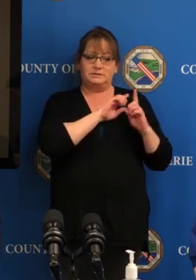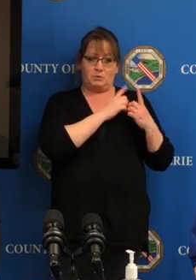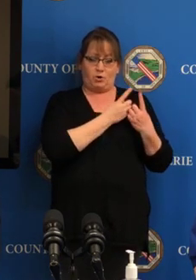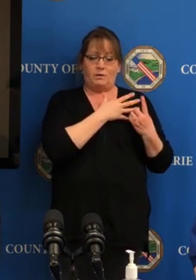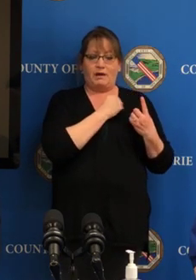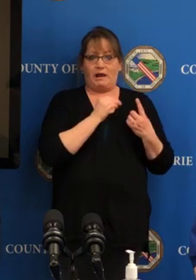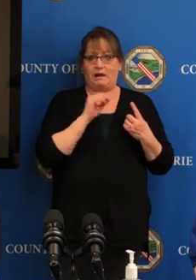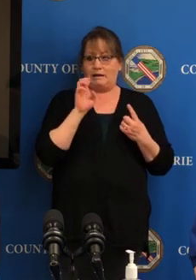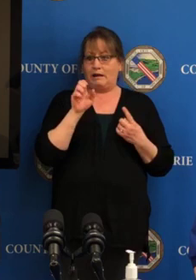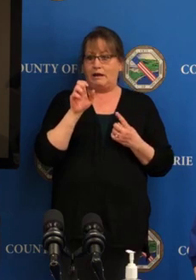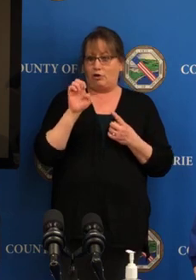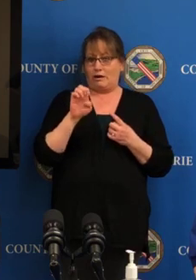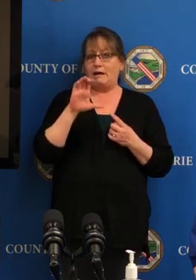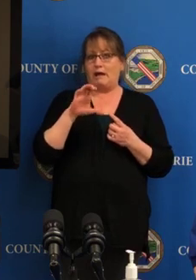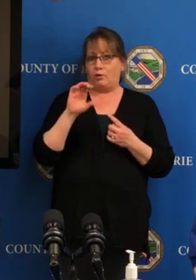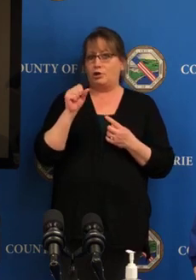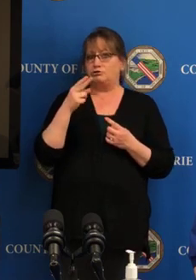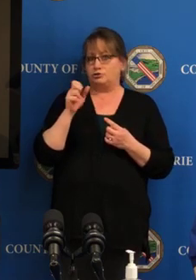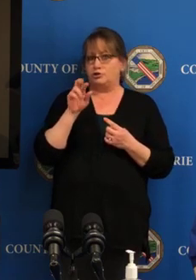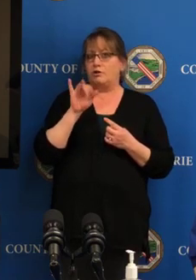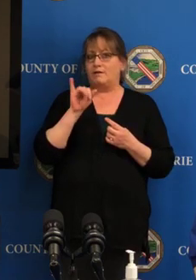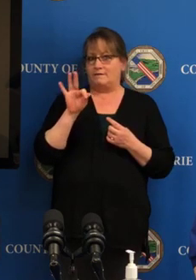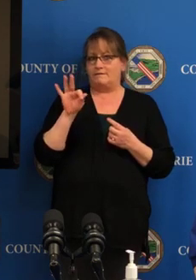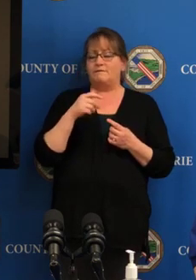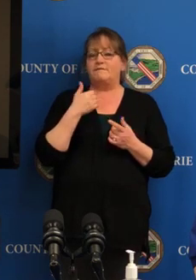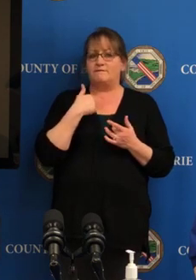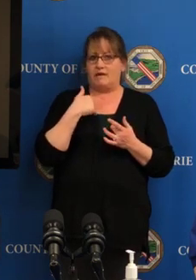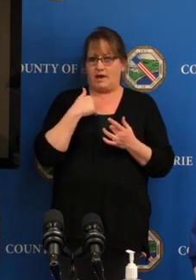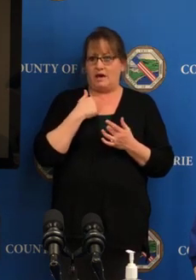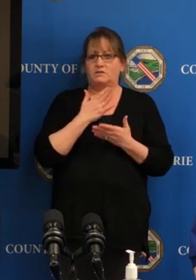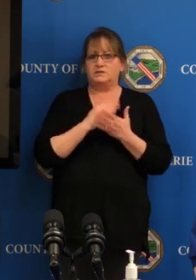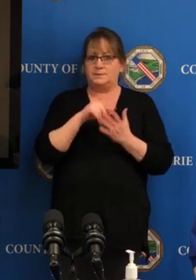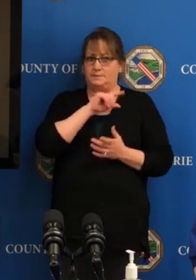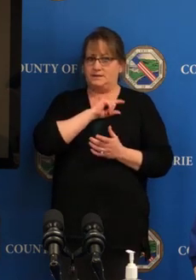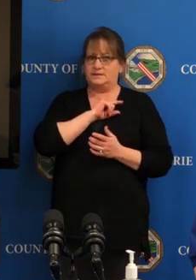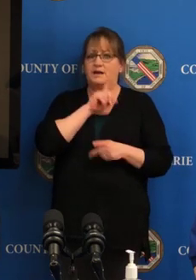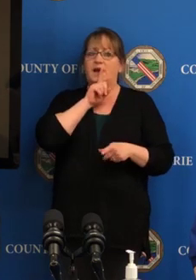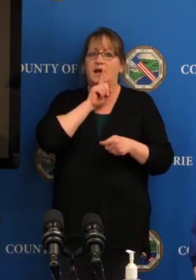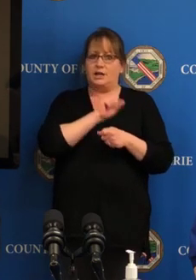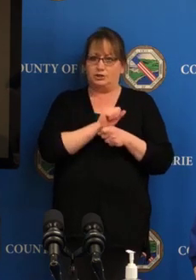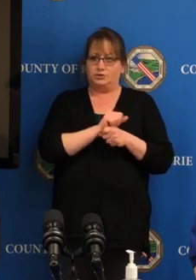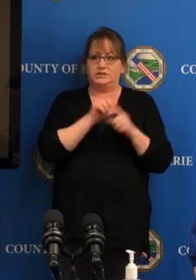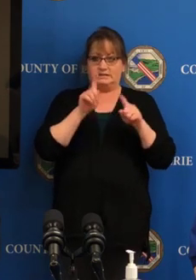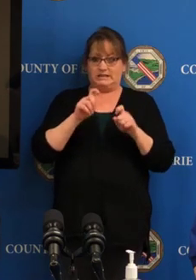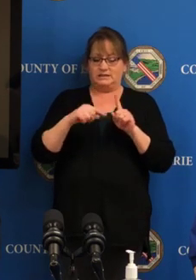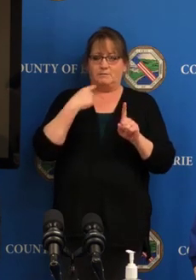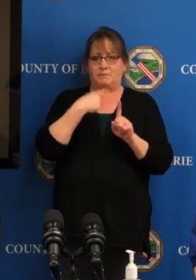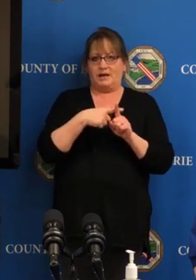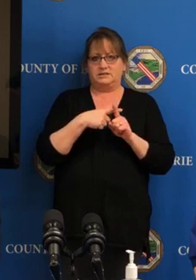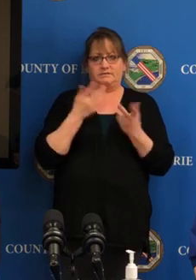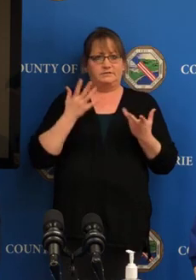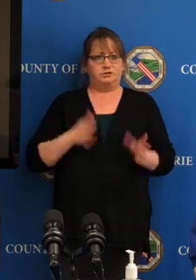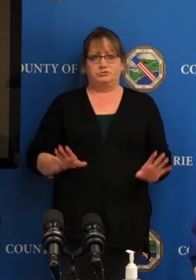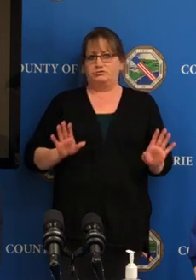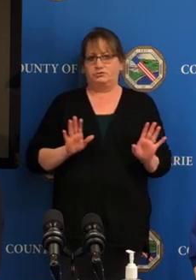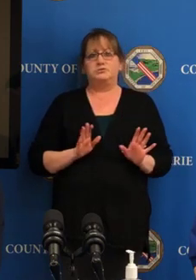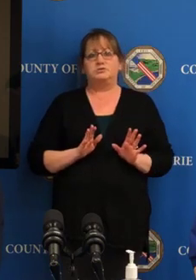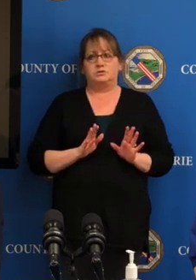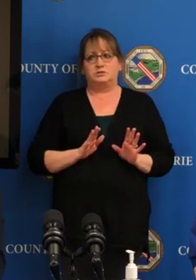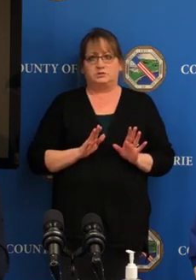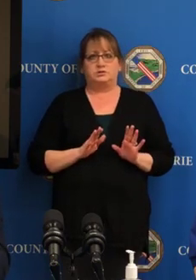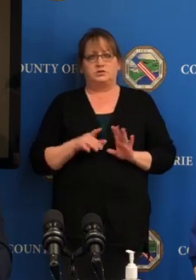County Sheriff's Office have law enforcement members who are actually tested positive. So law